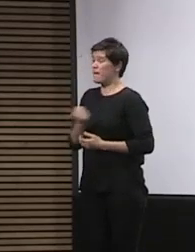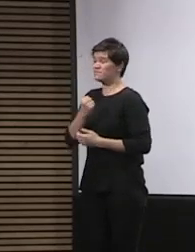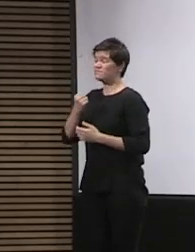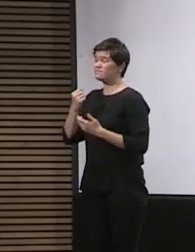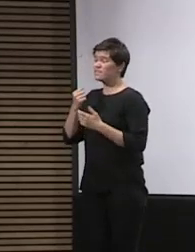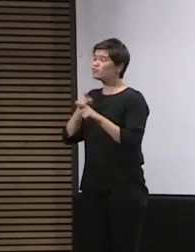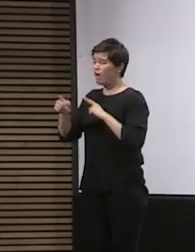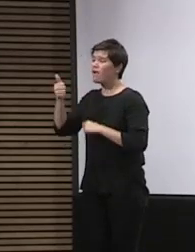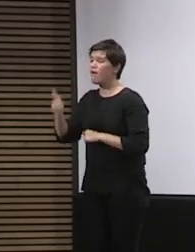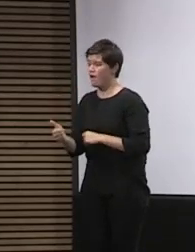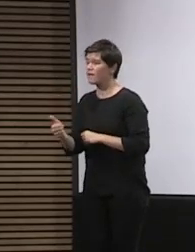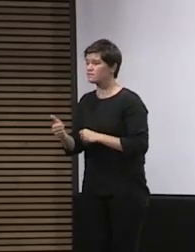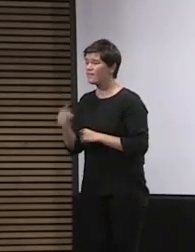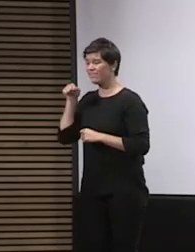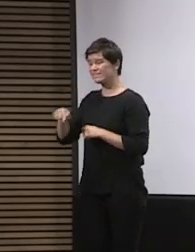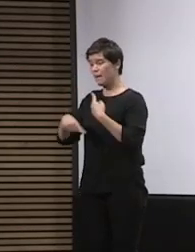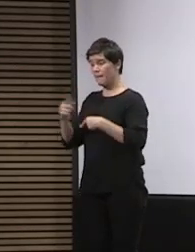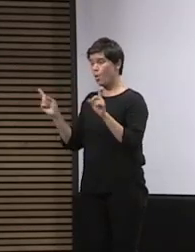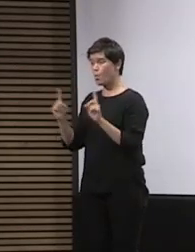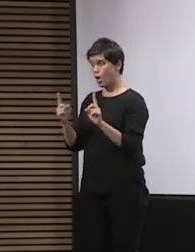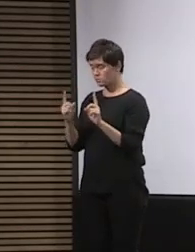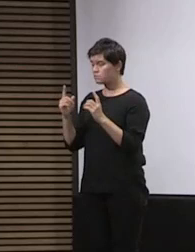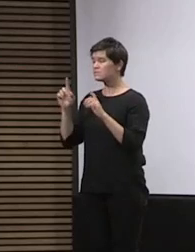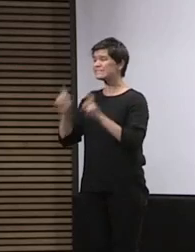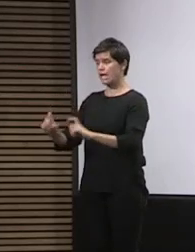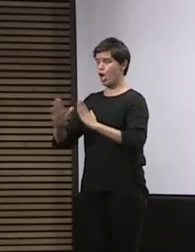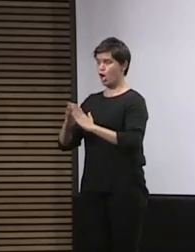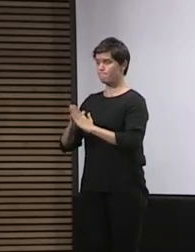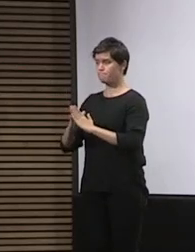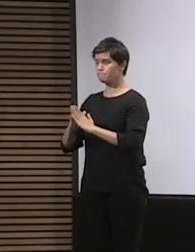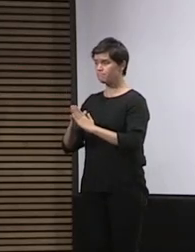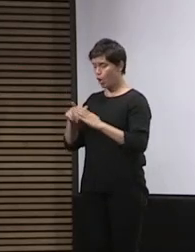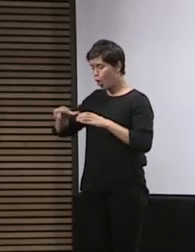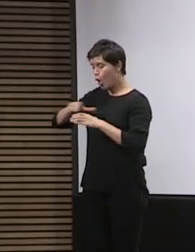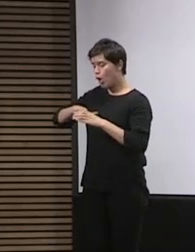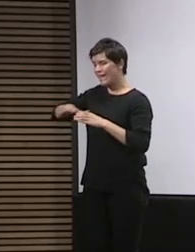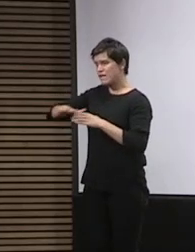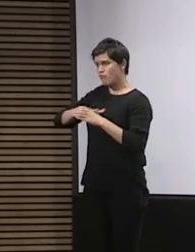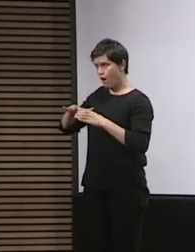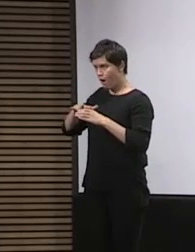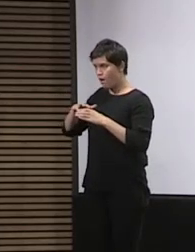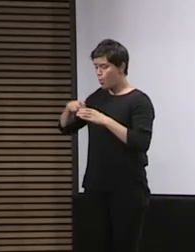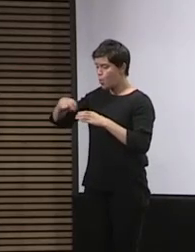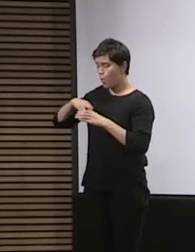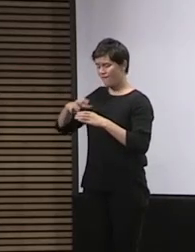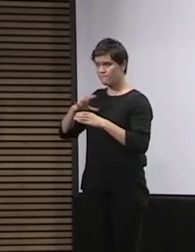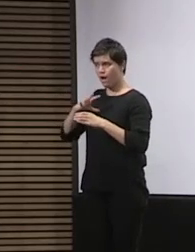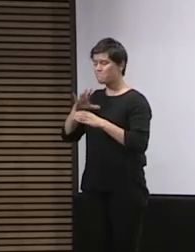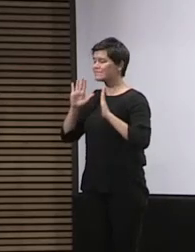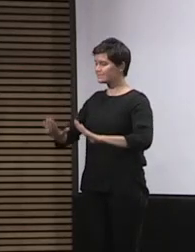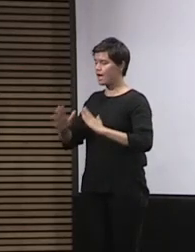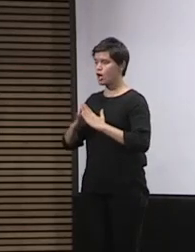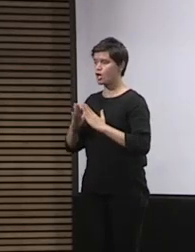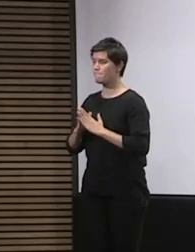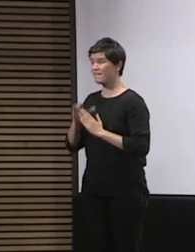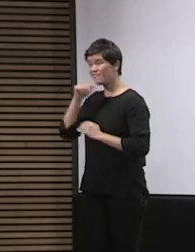to self-isolate in their homes, and people should be staying local. That's the message that's gone out. If people have got concerns,